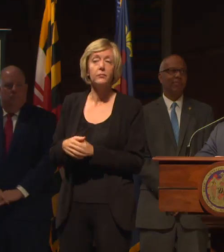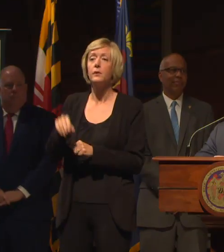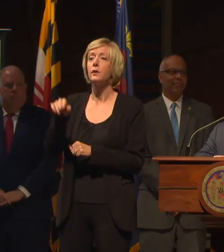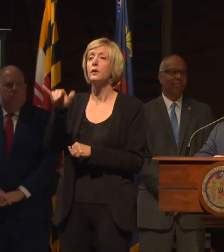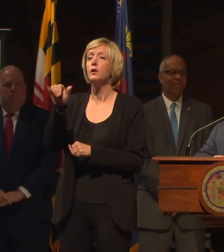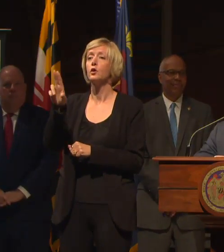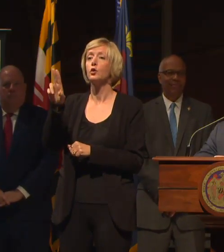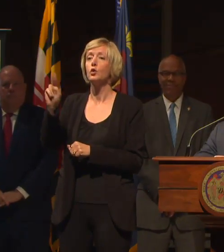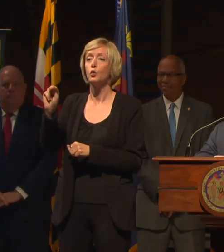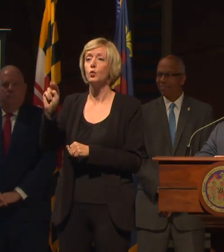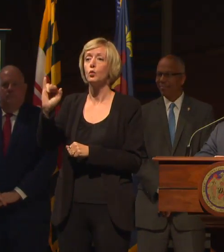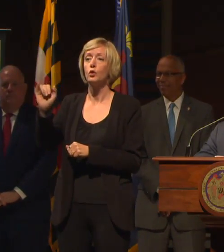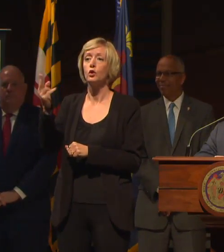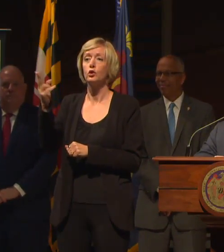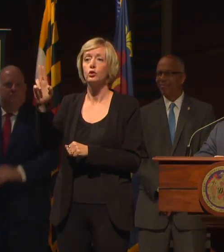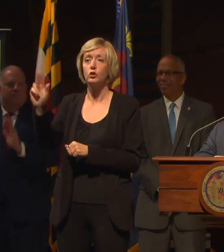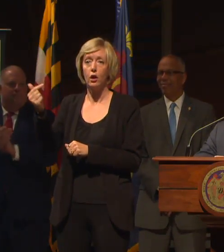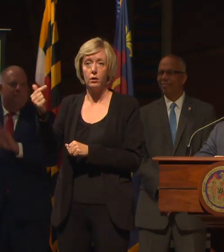Yoon Jun Young.